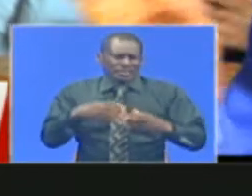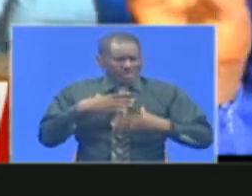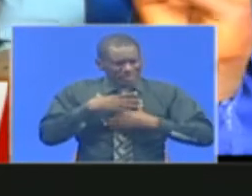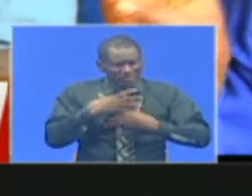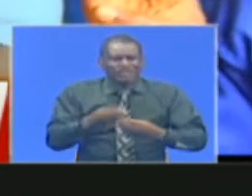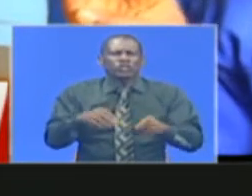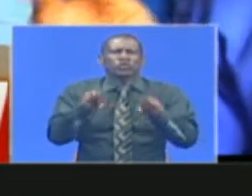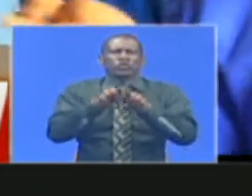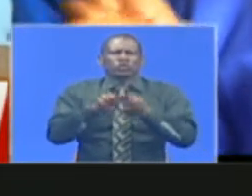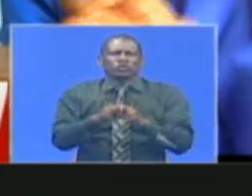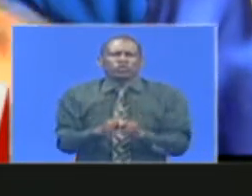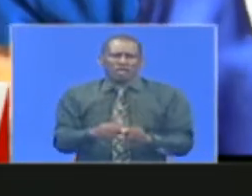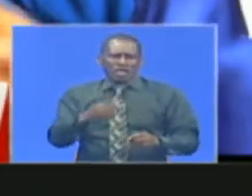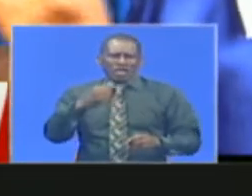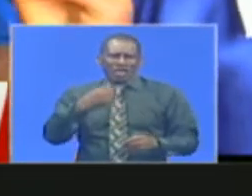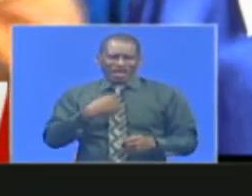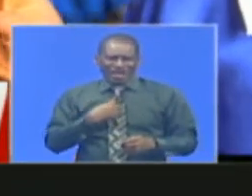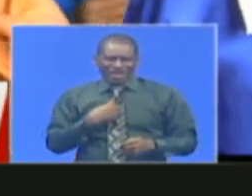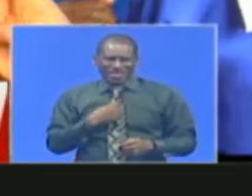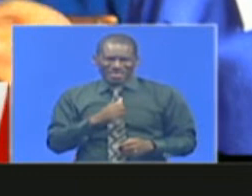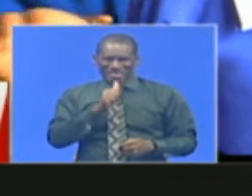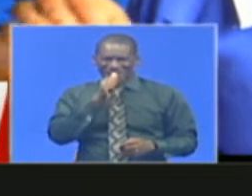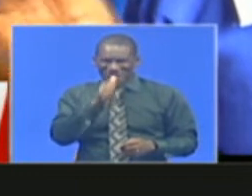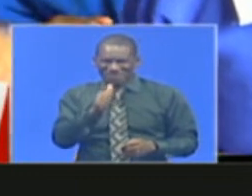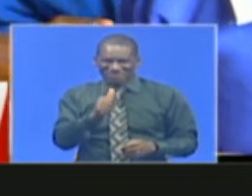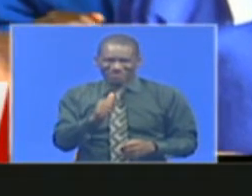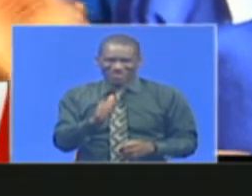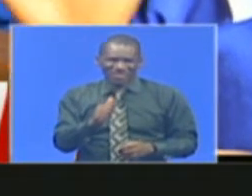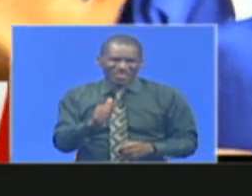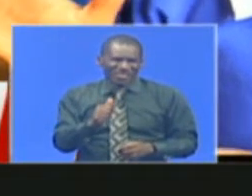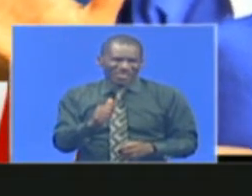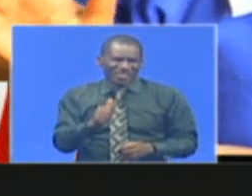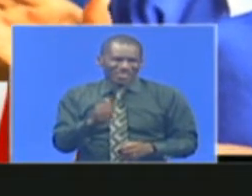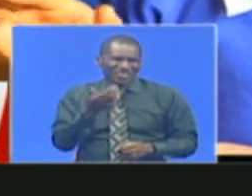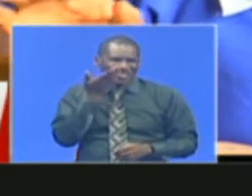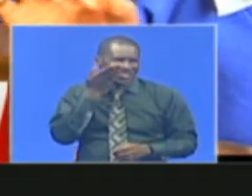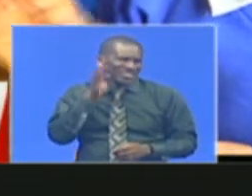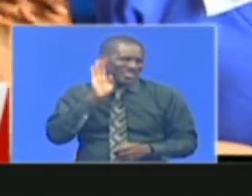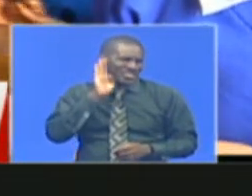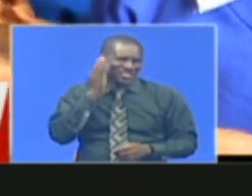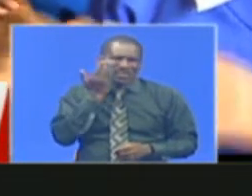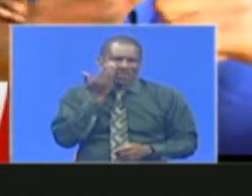time. I am Sharon Baranga,